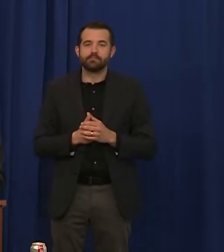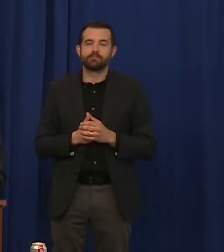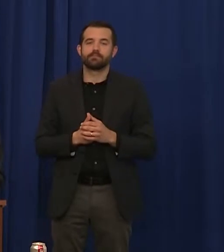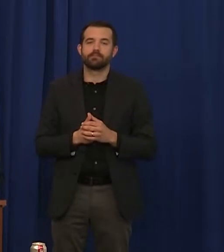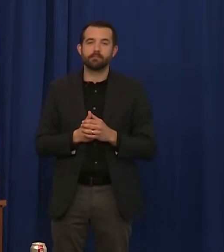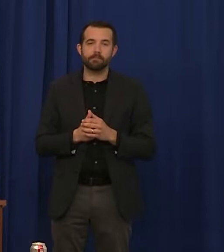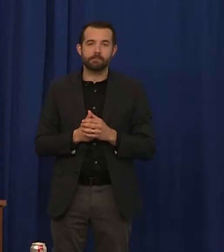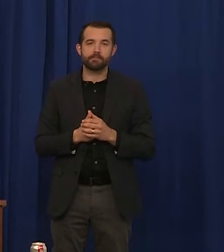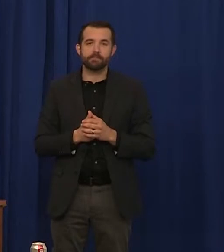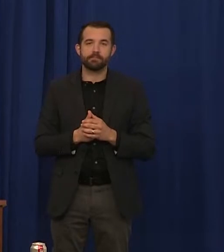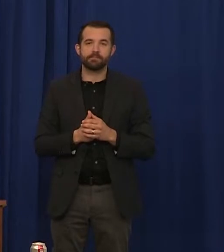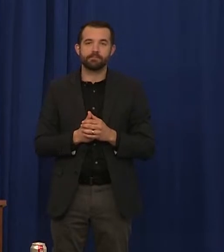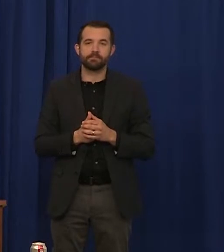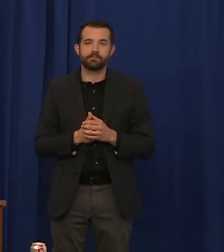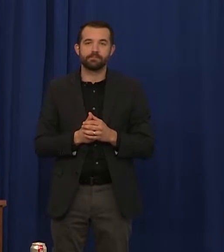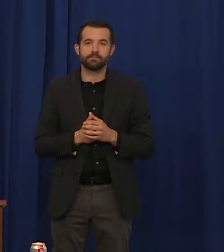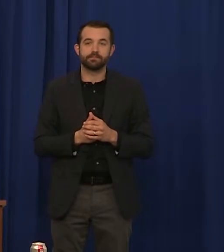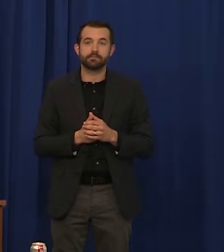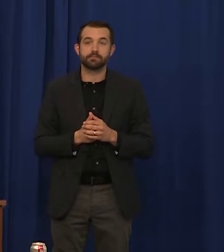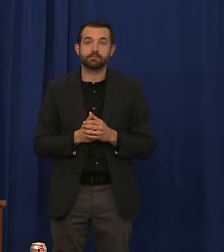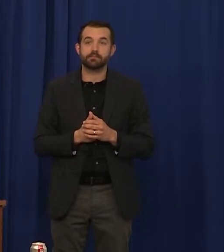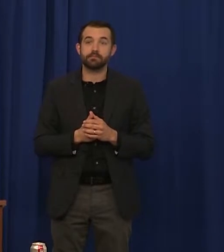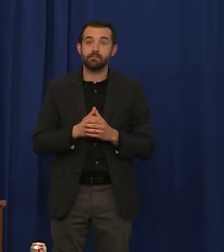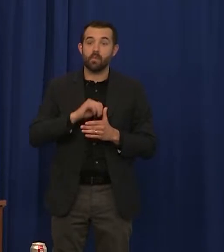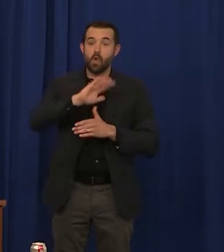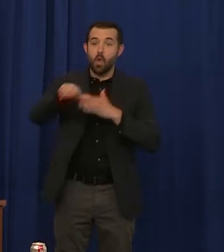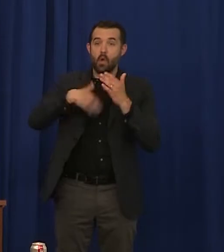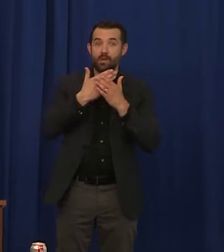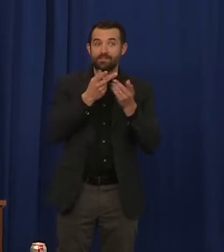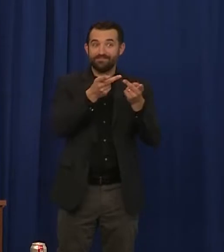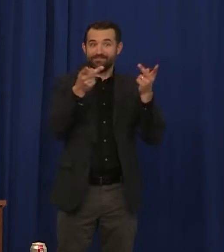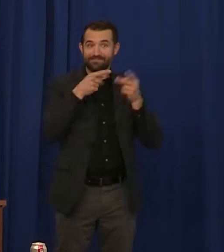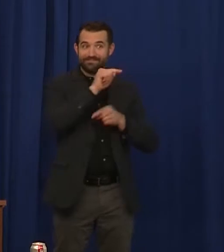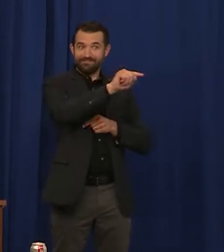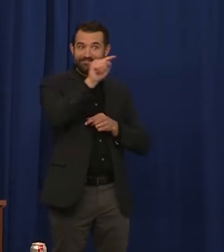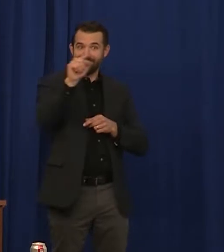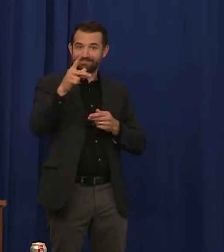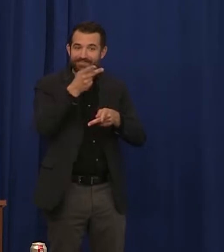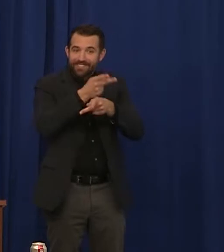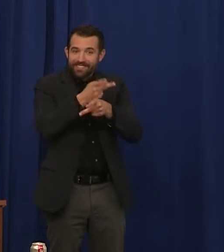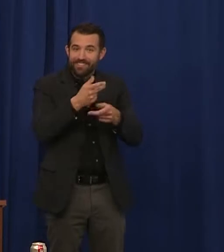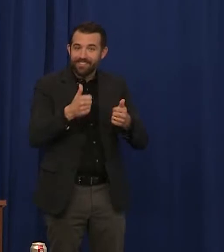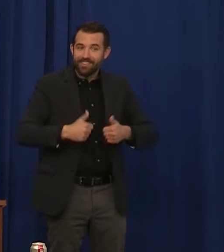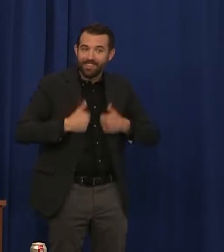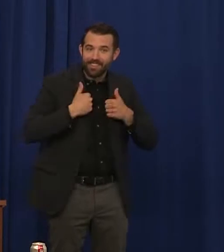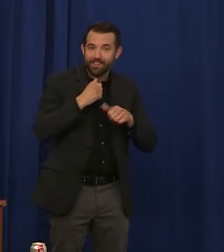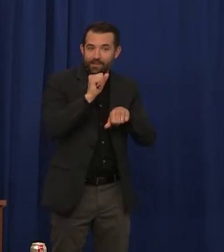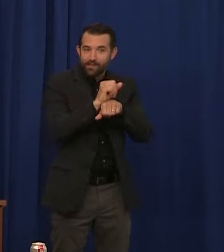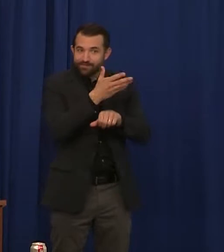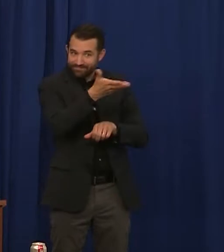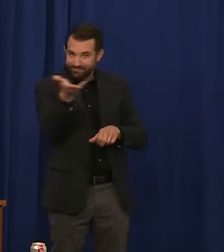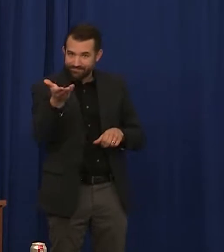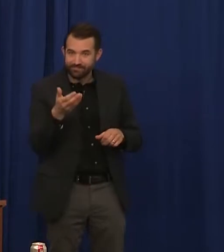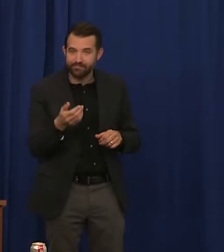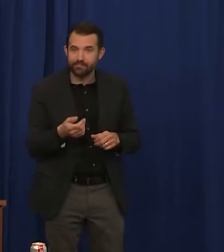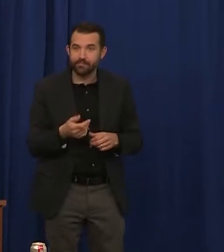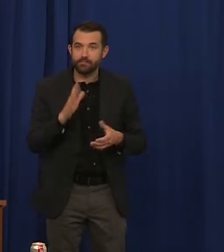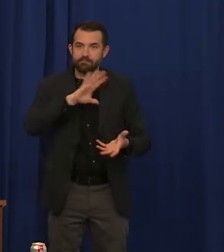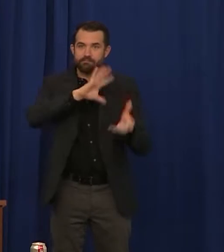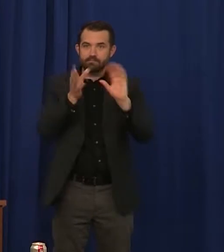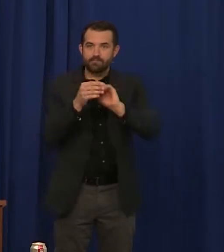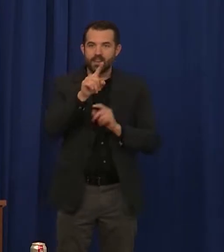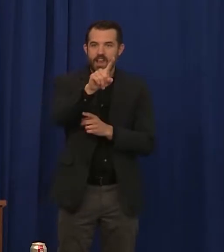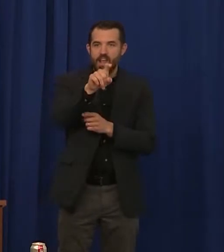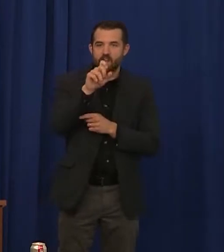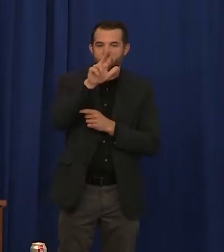Overall, at long-term care facilities across the state and assisted living facilities, such as the Cedars, there are